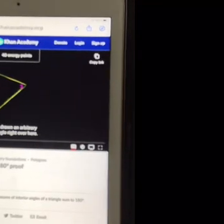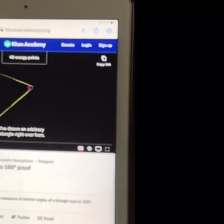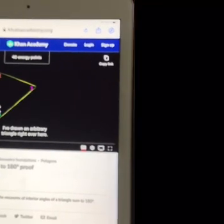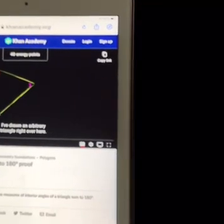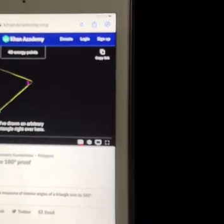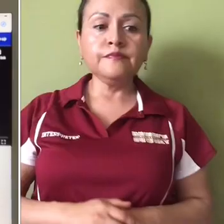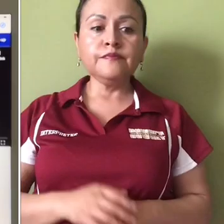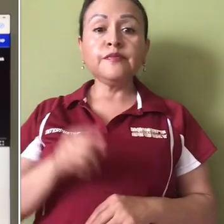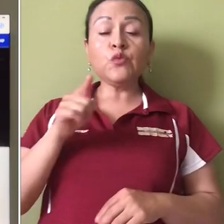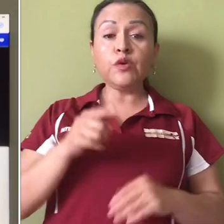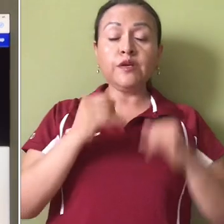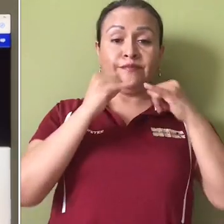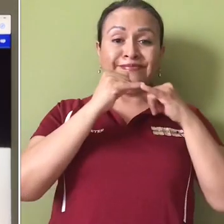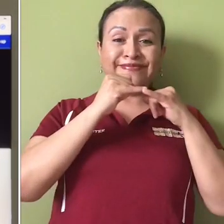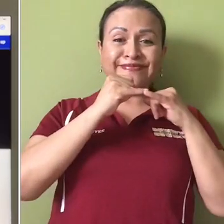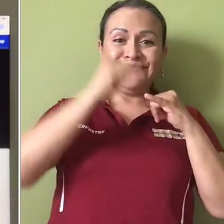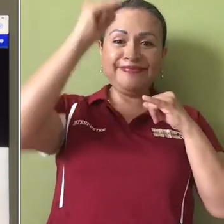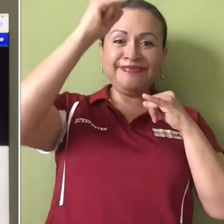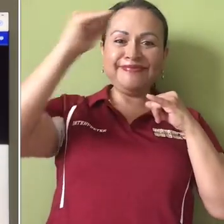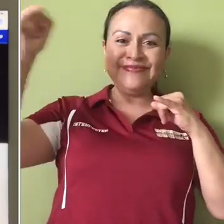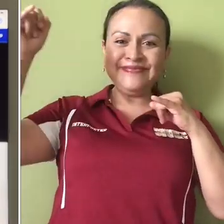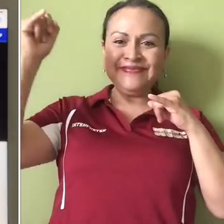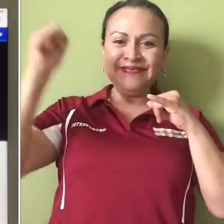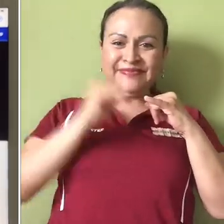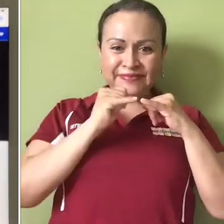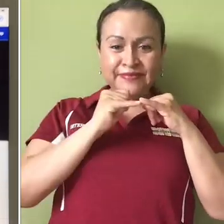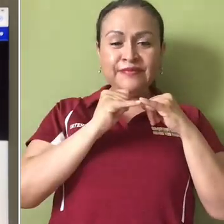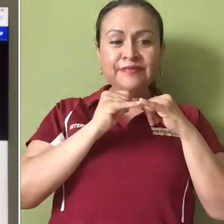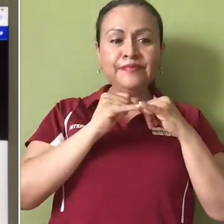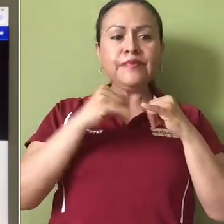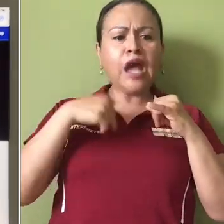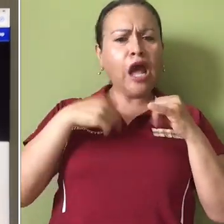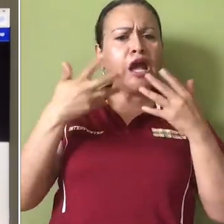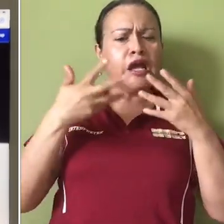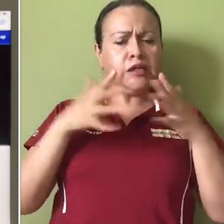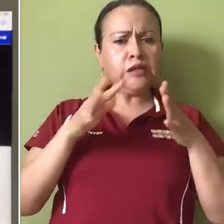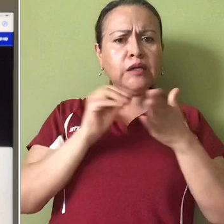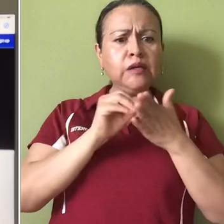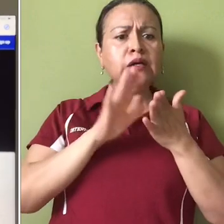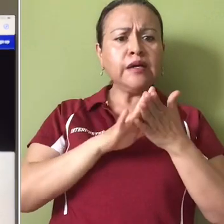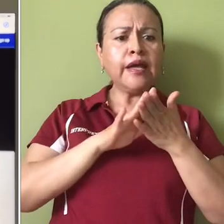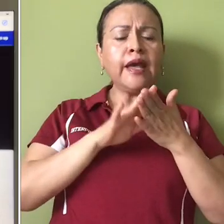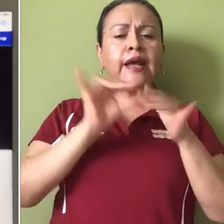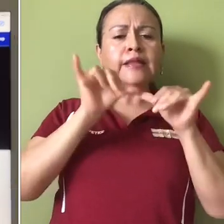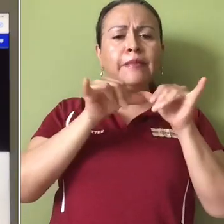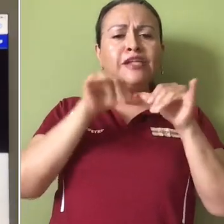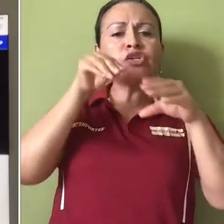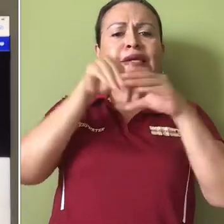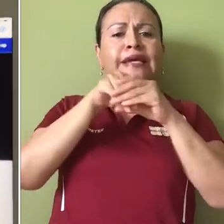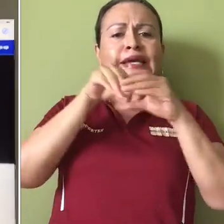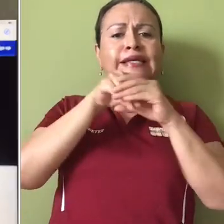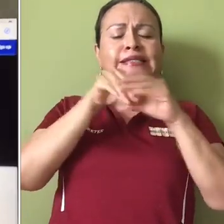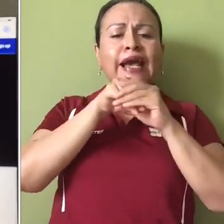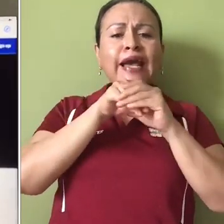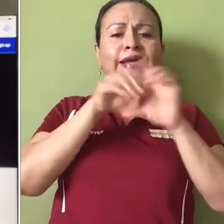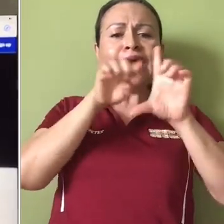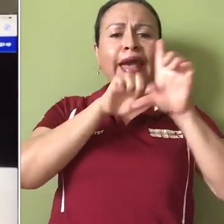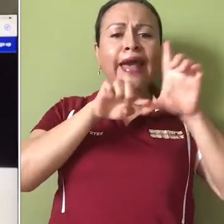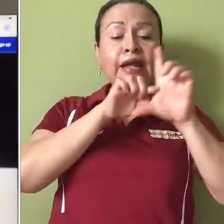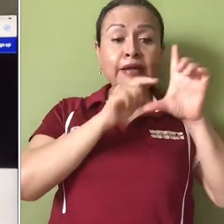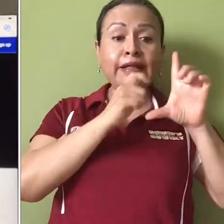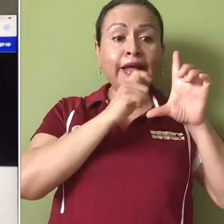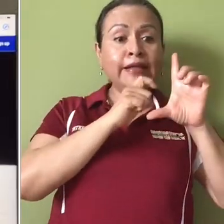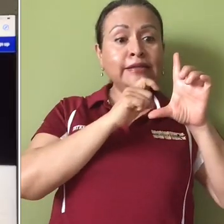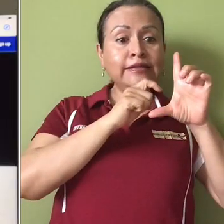Drawn an arbitrary triangle right over here, and I've labeled the measures of the interior angles. The measure of this angle is x, this